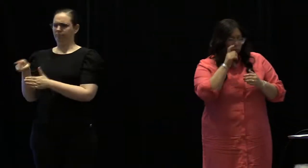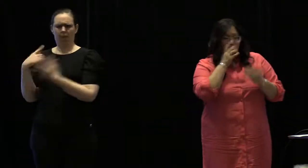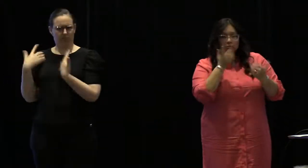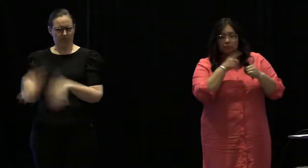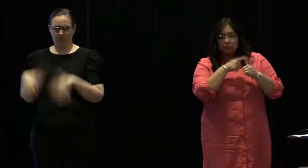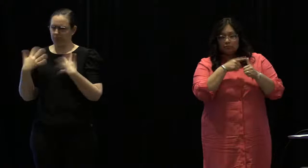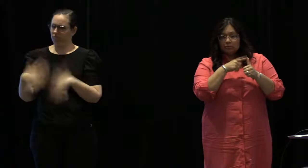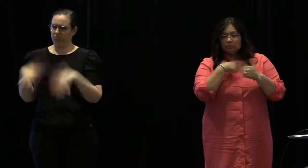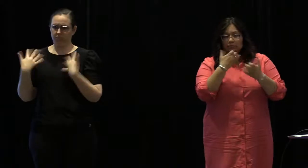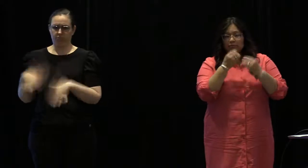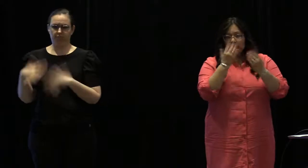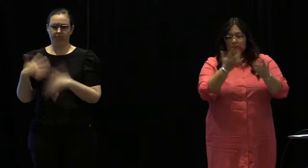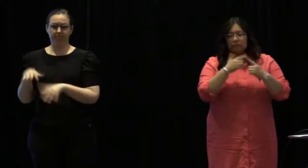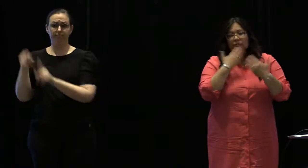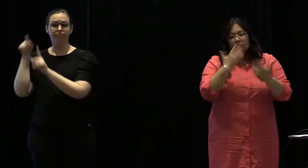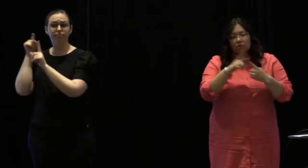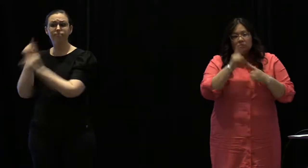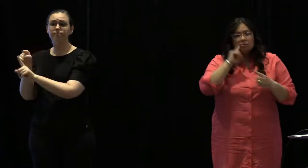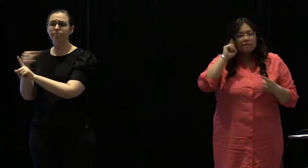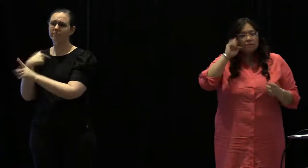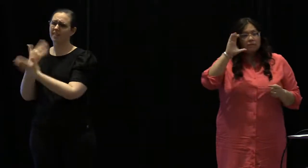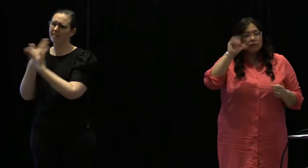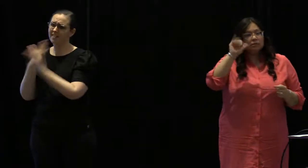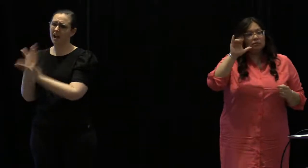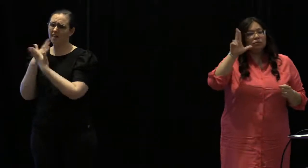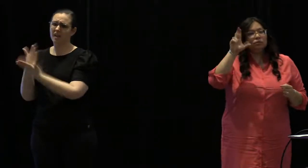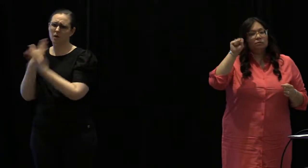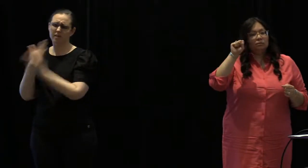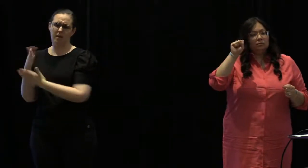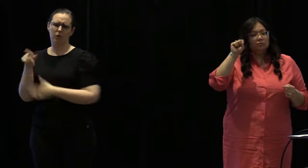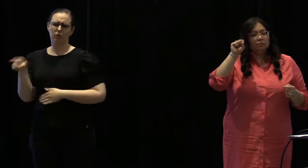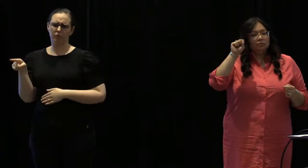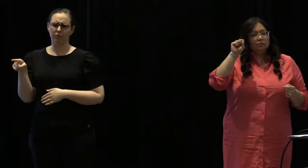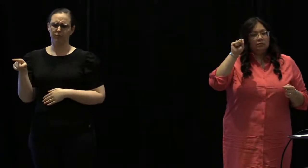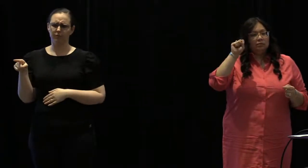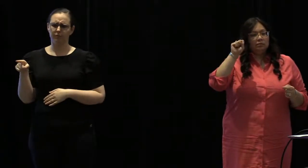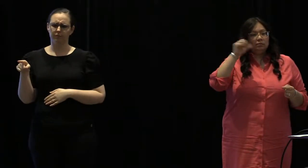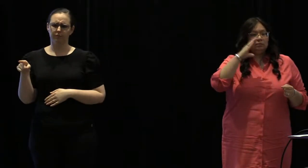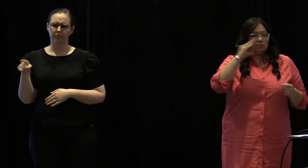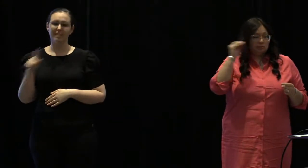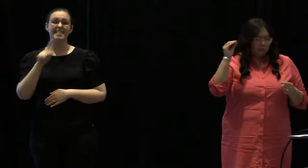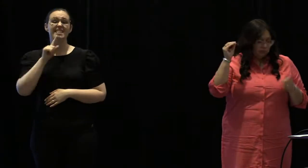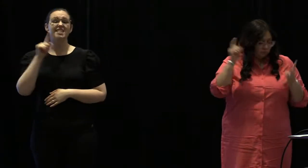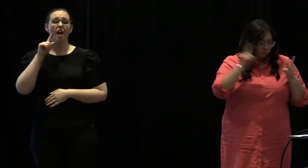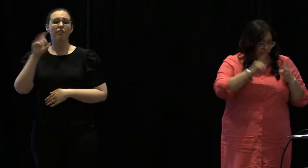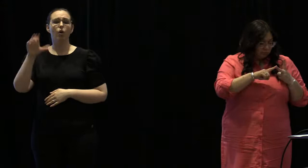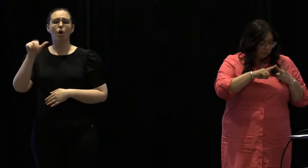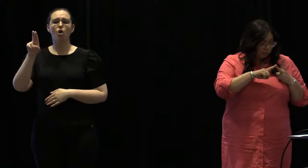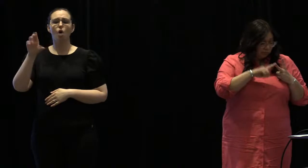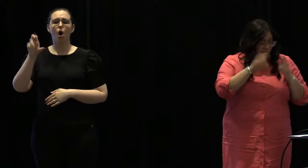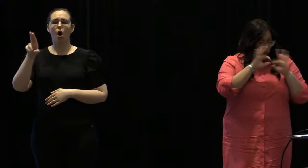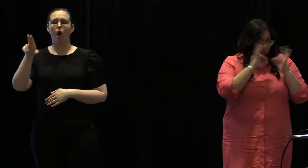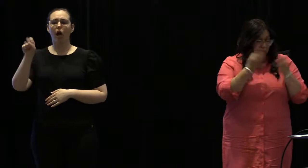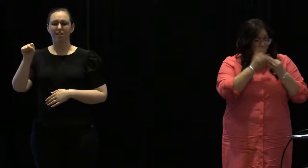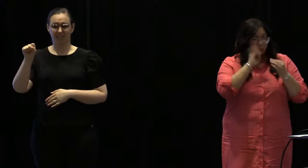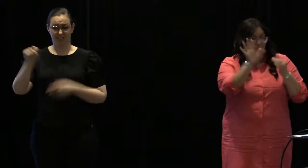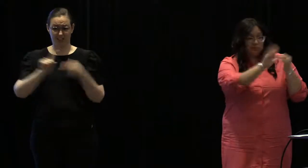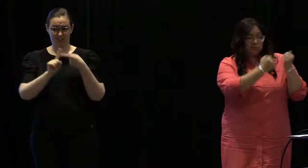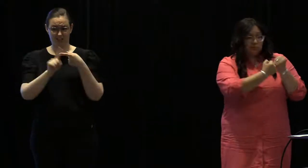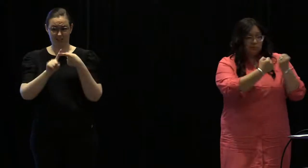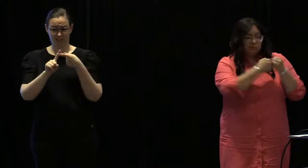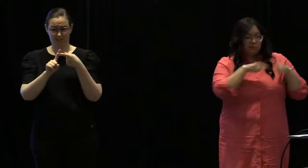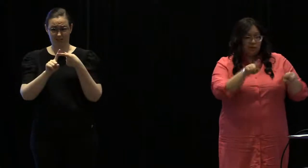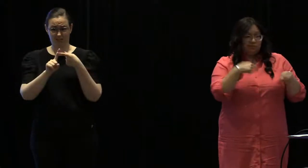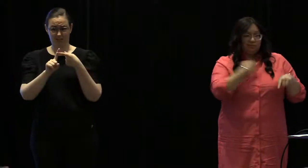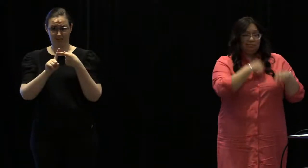a lot, and we owe the people in this room much gratitude and much thanks. I appreciate the people